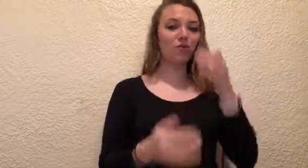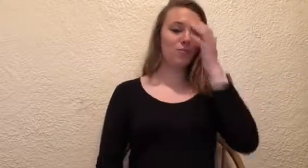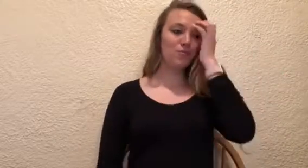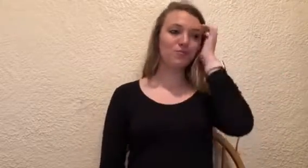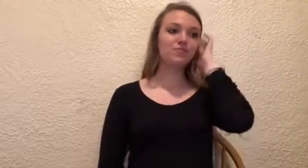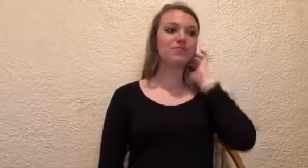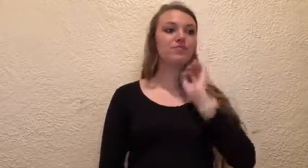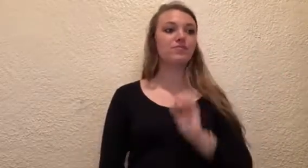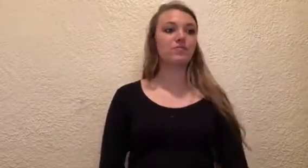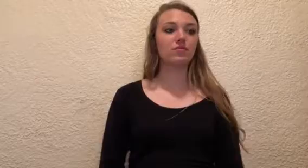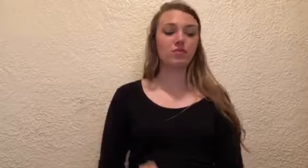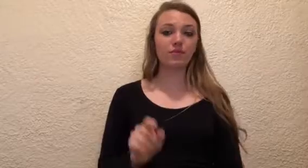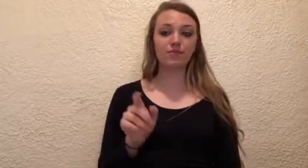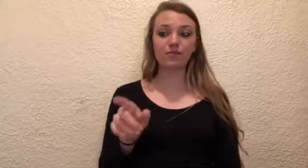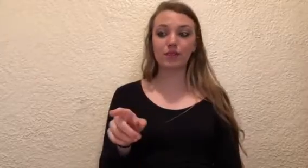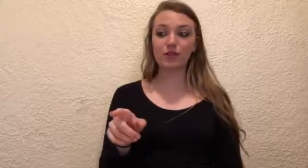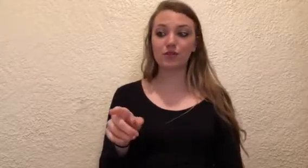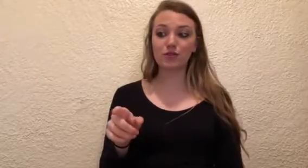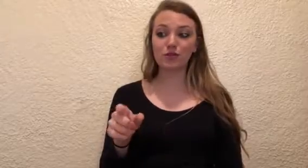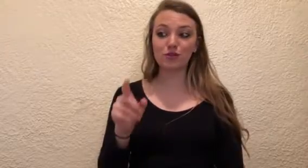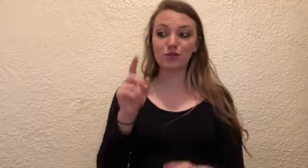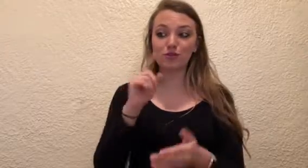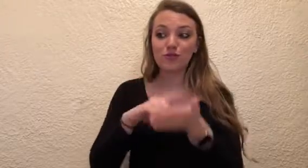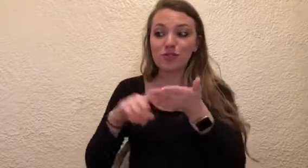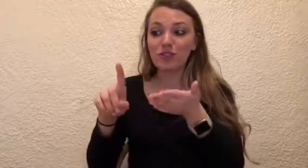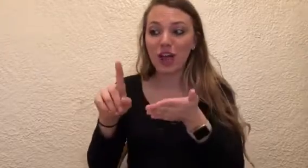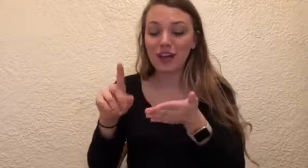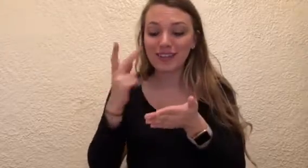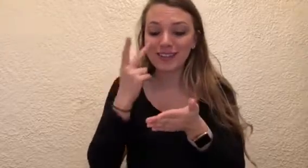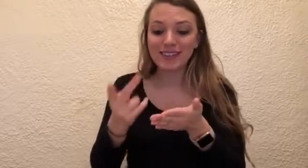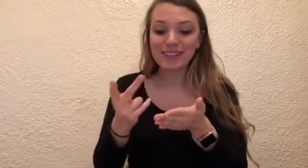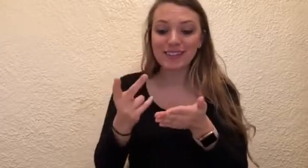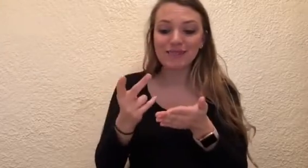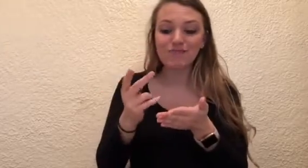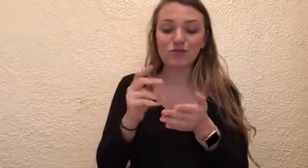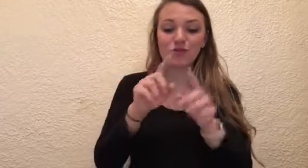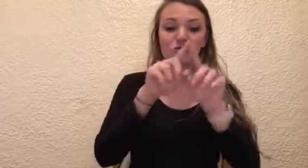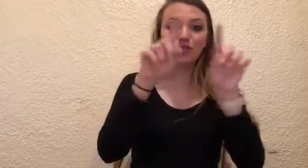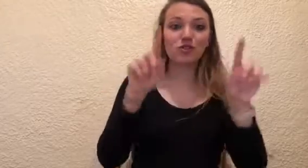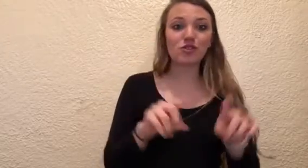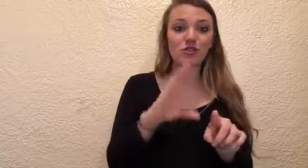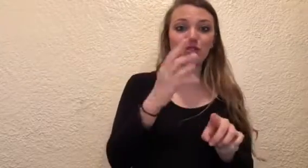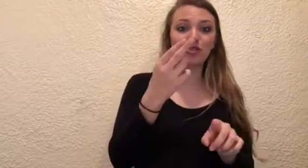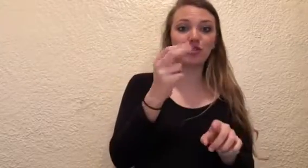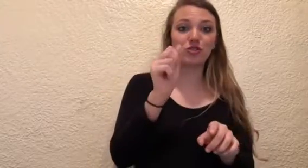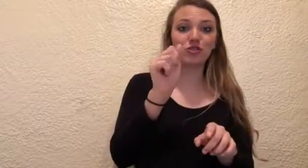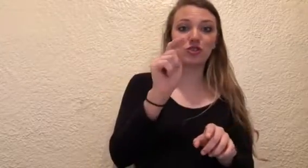Did you check and make sure that it has everything that's on the chart? Yes. You did?